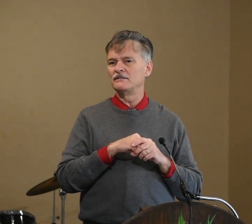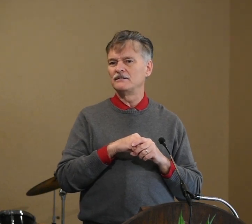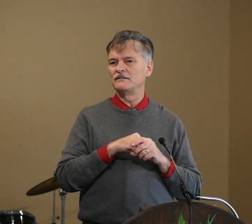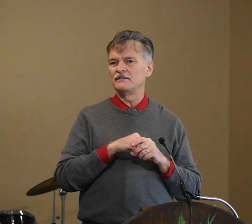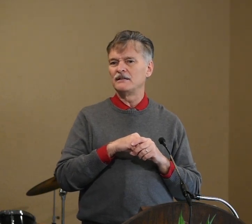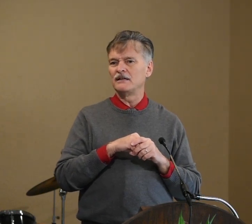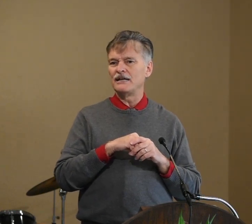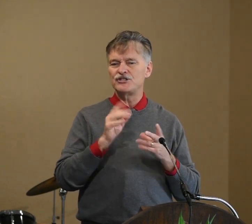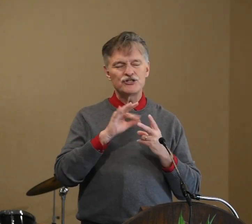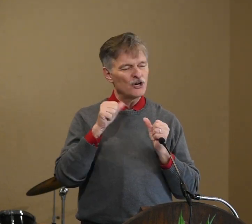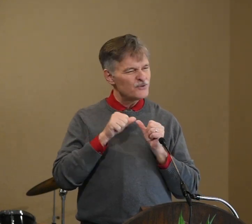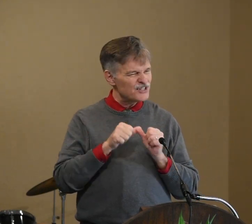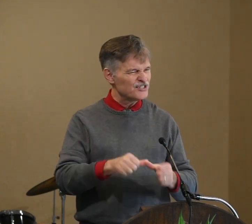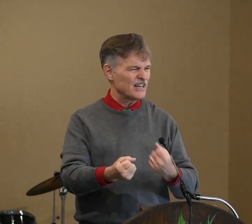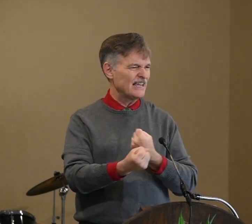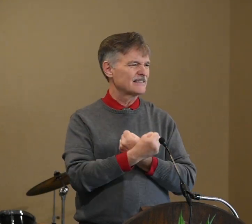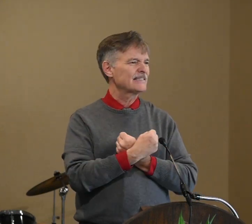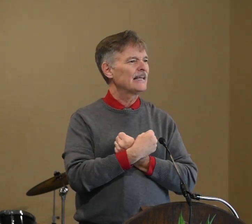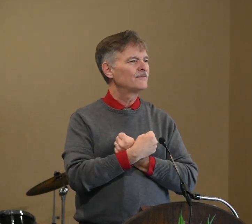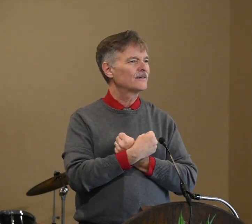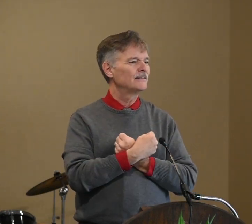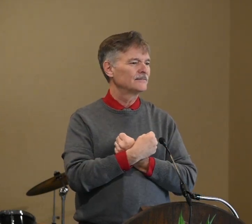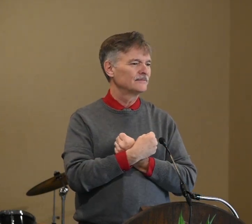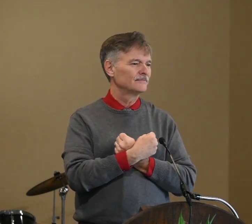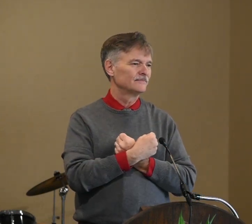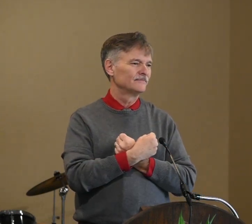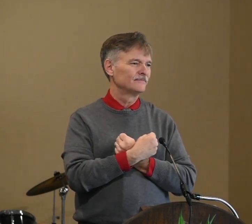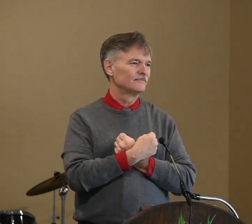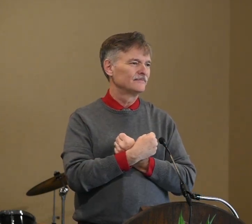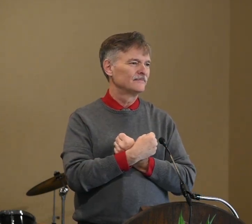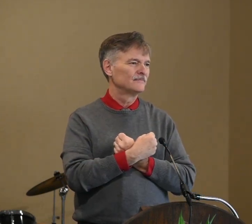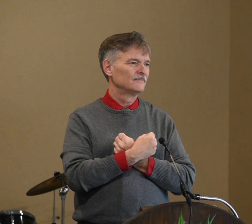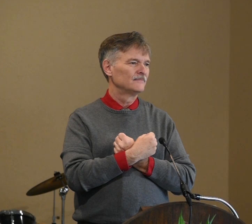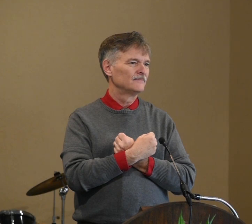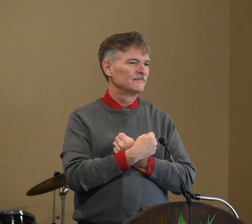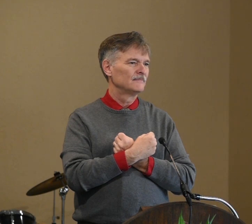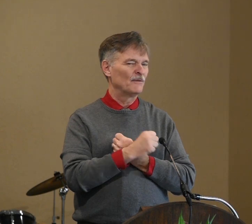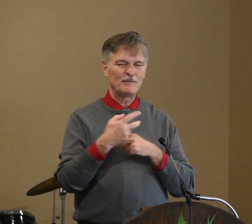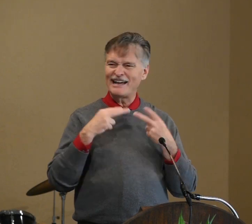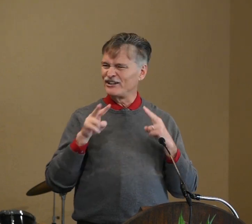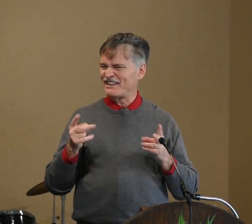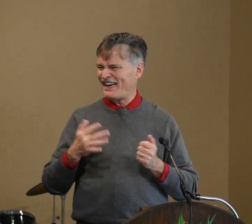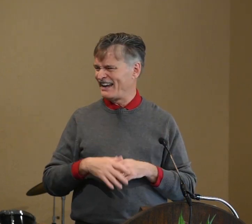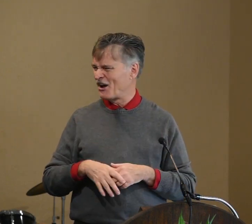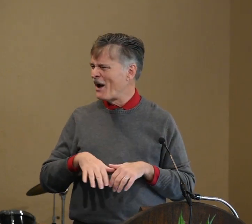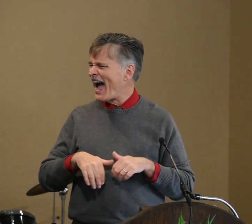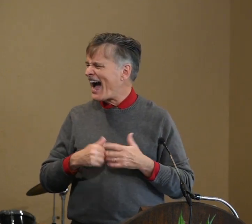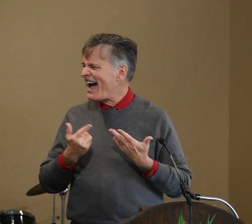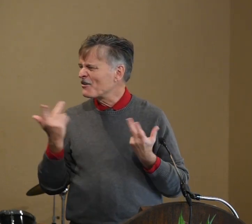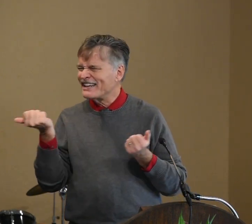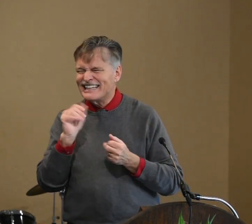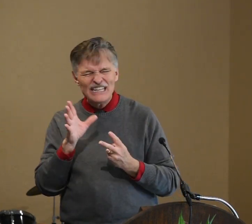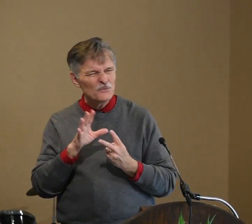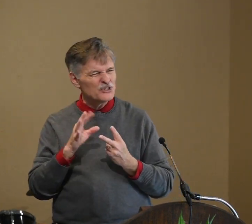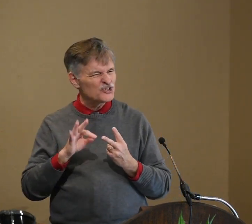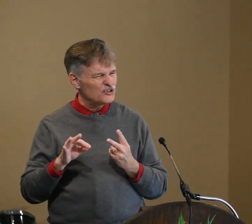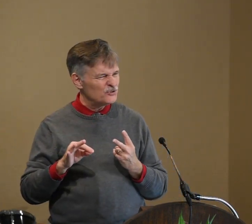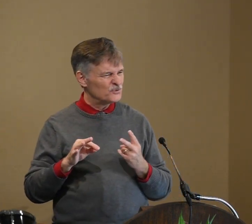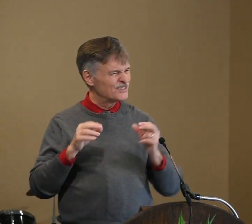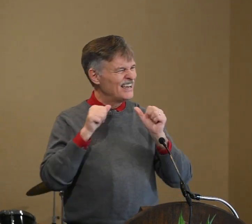And she chose to stay in slavery. And we might look at that and go, how could anyone choose